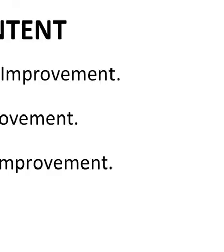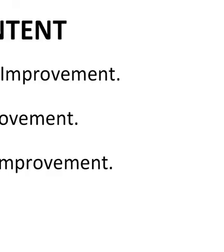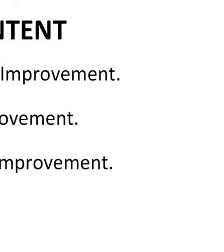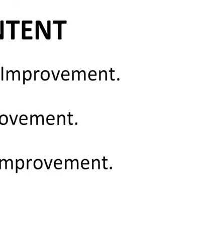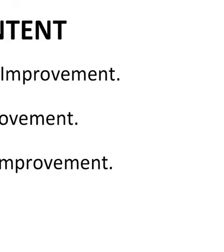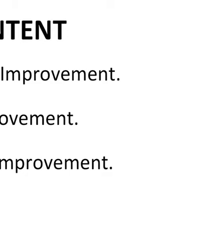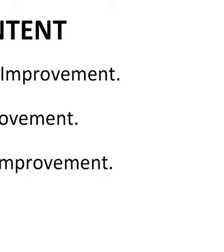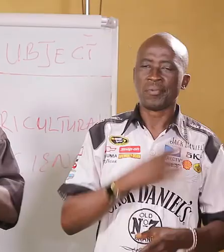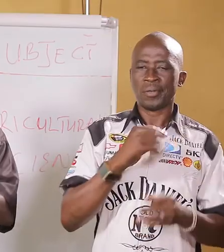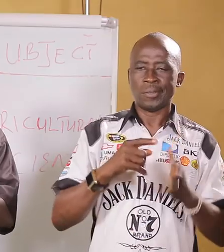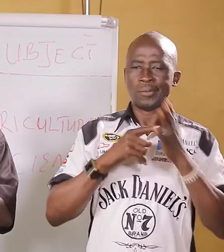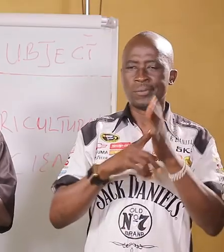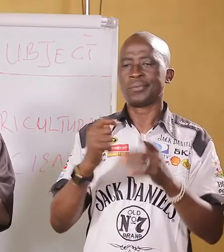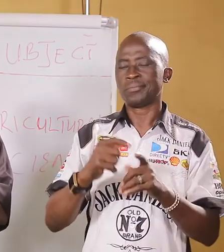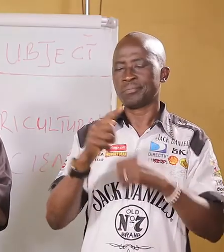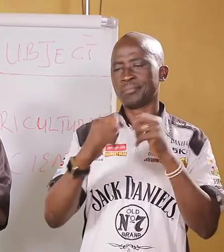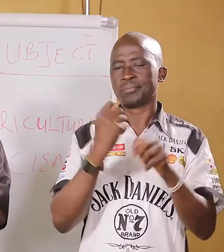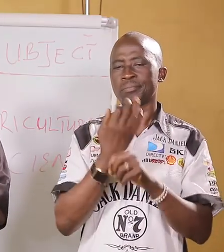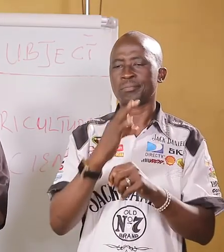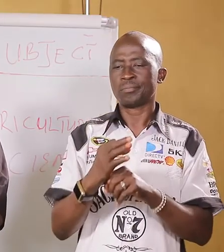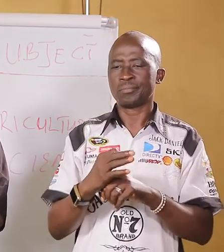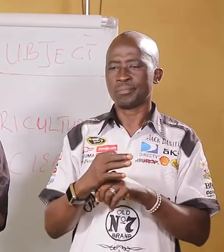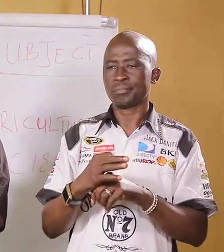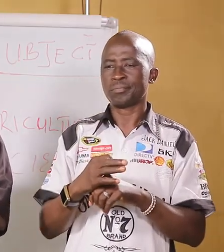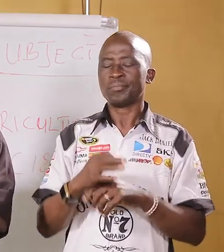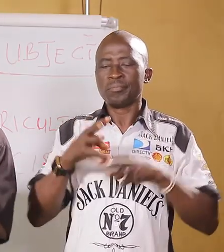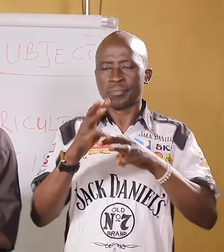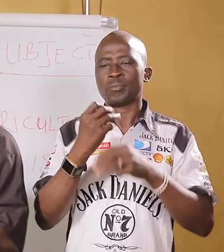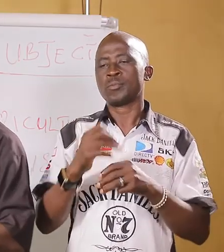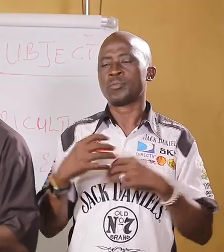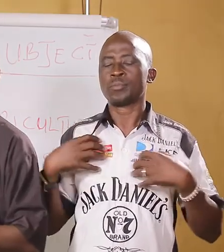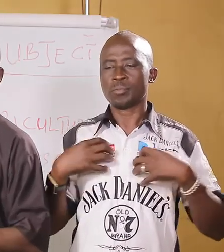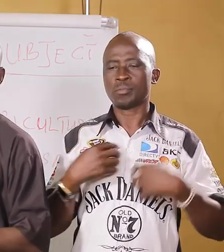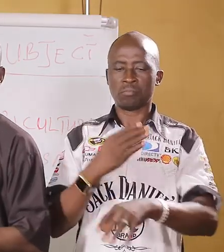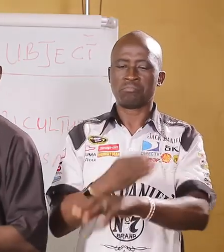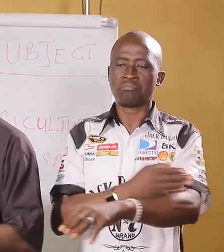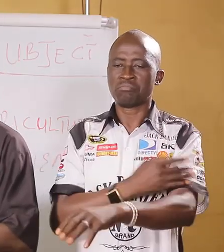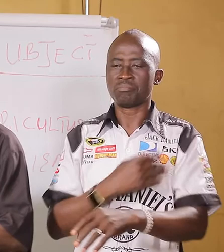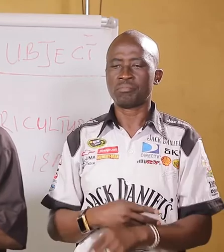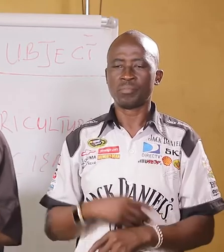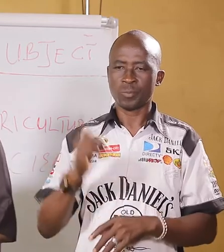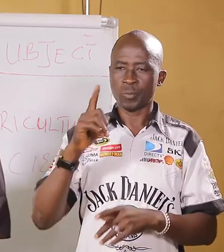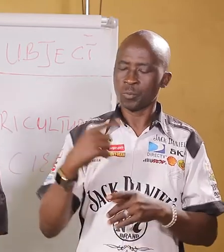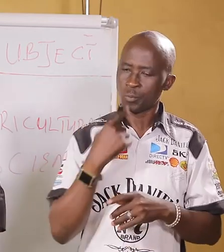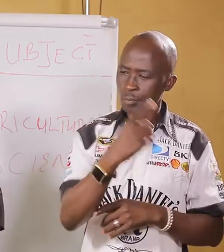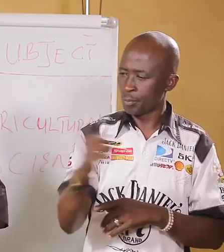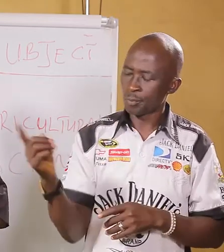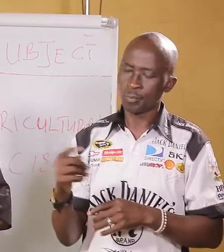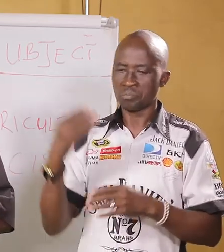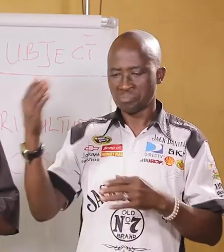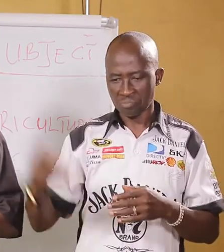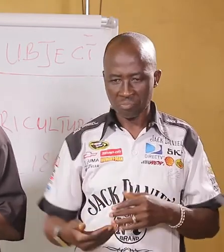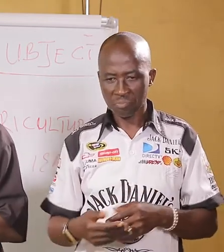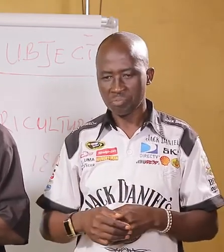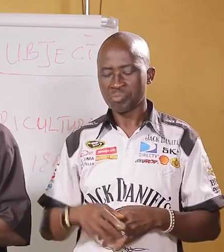extent of identifying the types of, the method of animal improvement, in which I mentioned